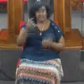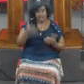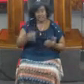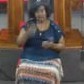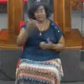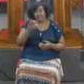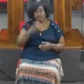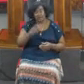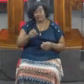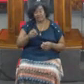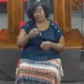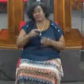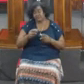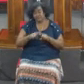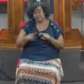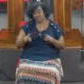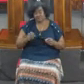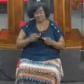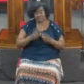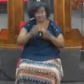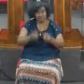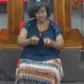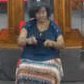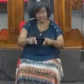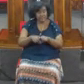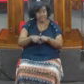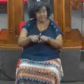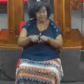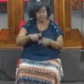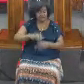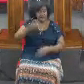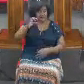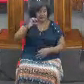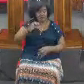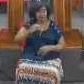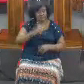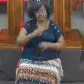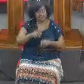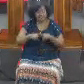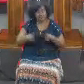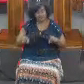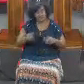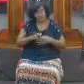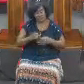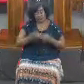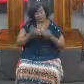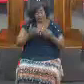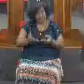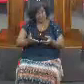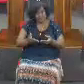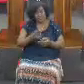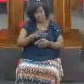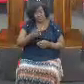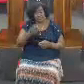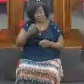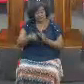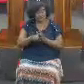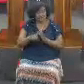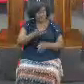are diversities of gifts, but the same Spirit. There are differences of administration, but the same